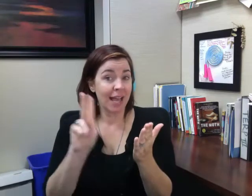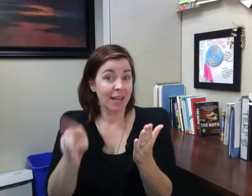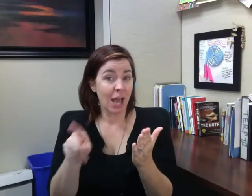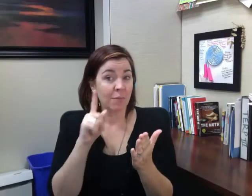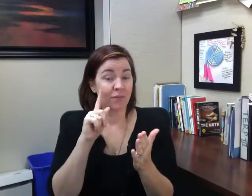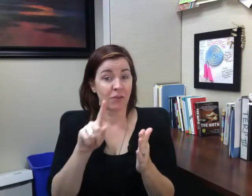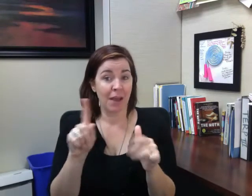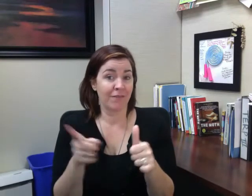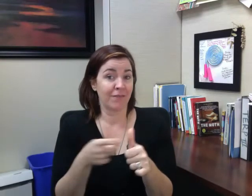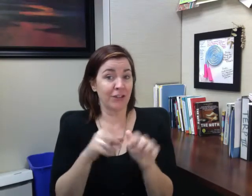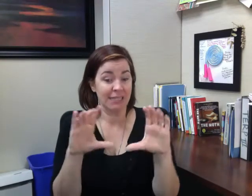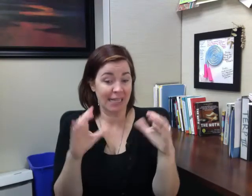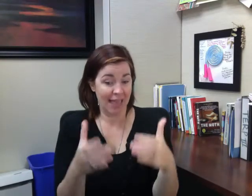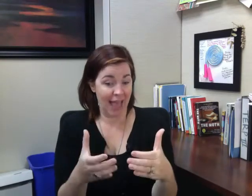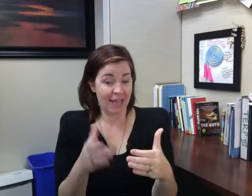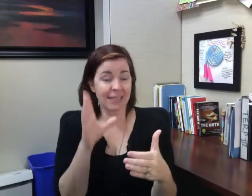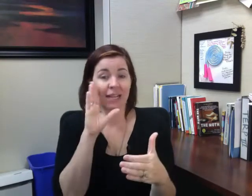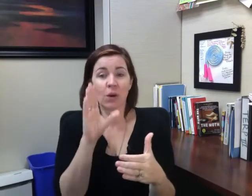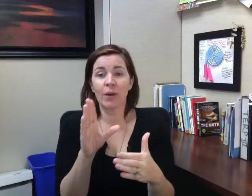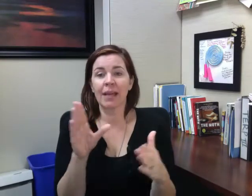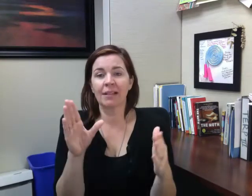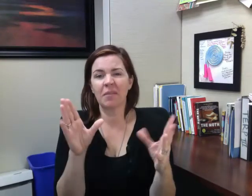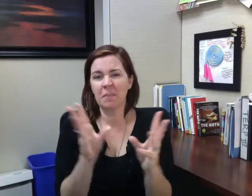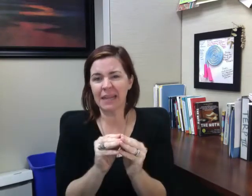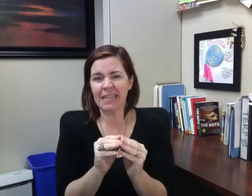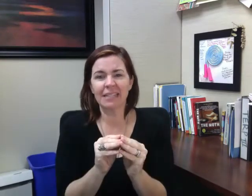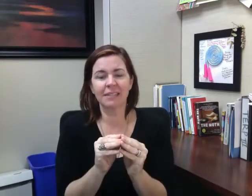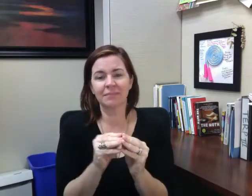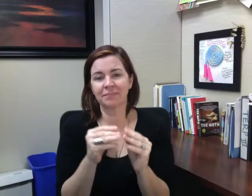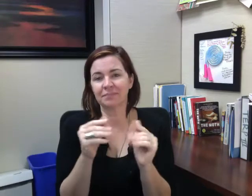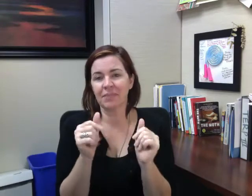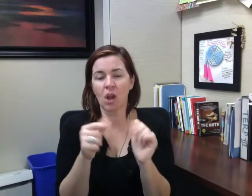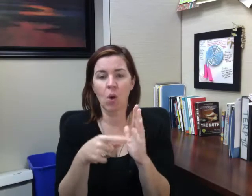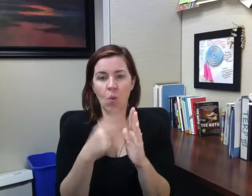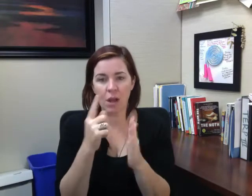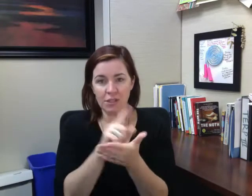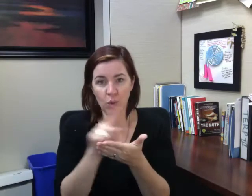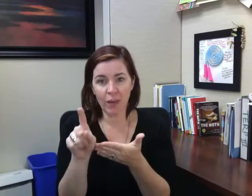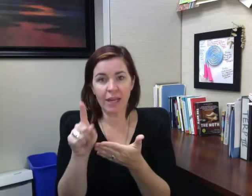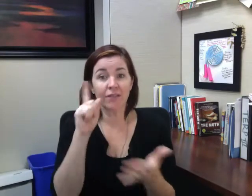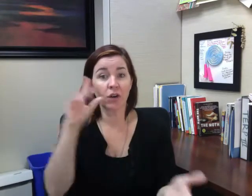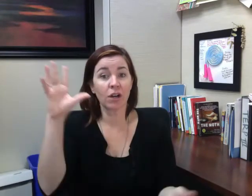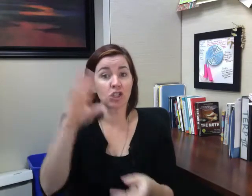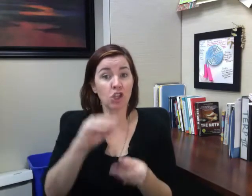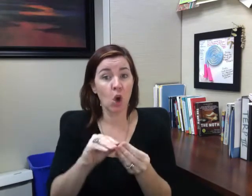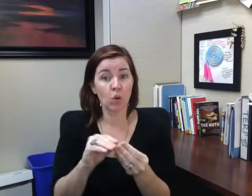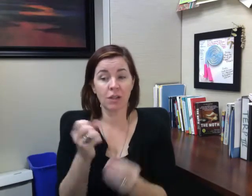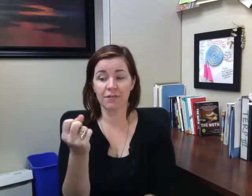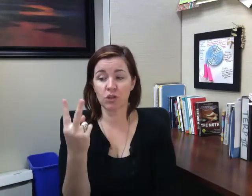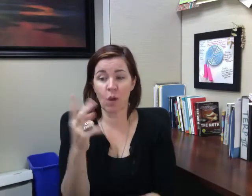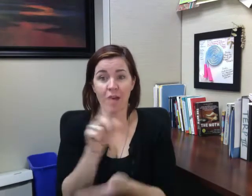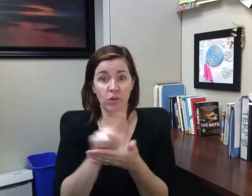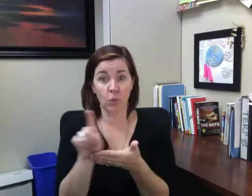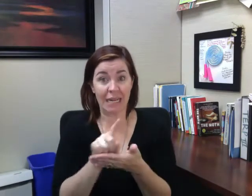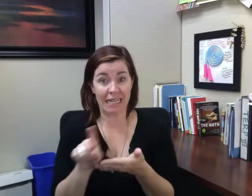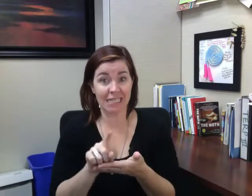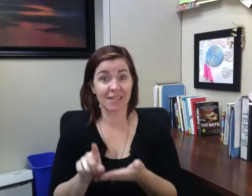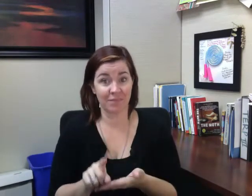for 12 weeks. And I'm nervous because our final exam for the class consists of an